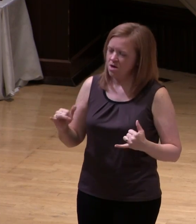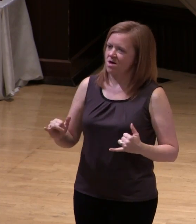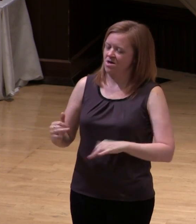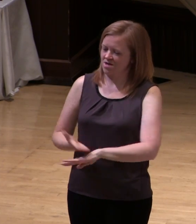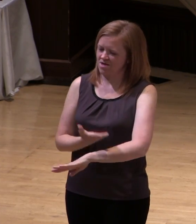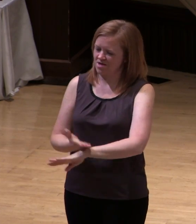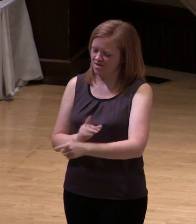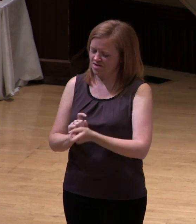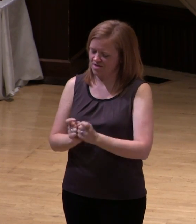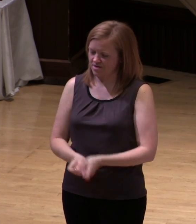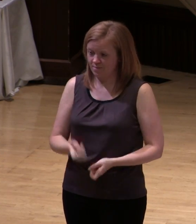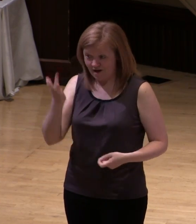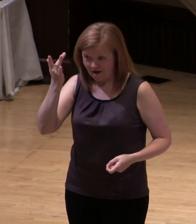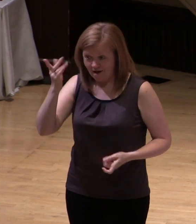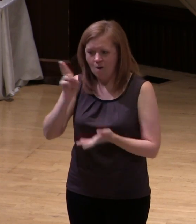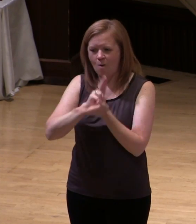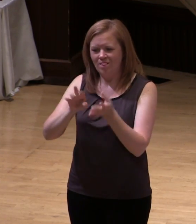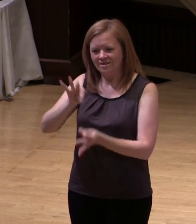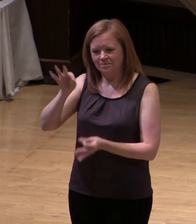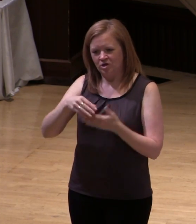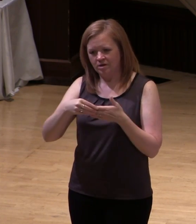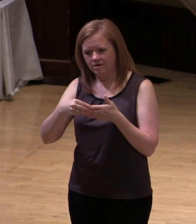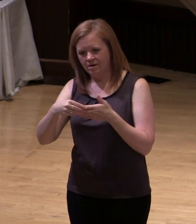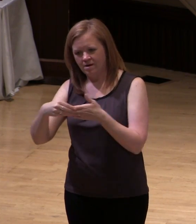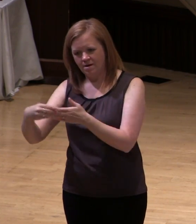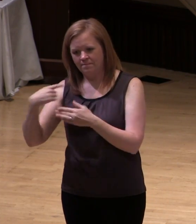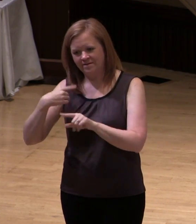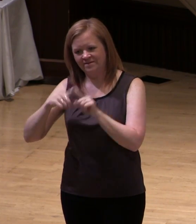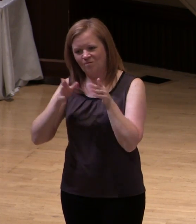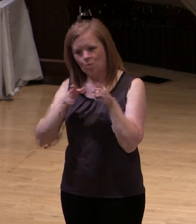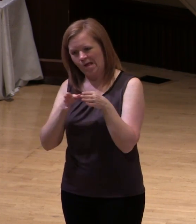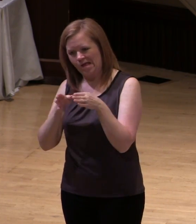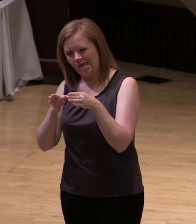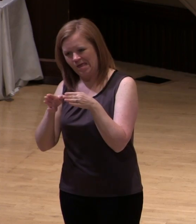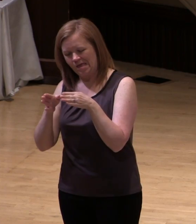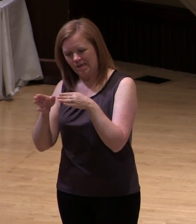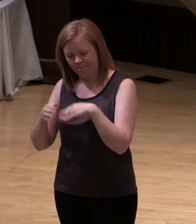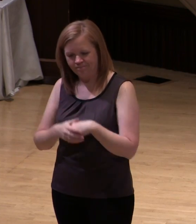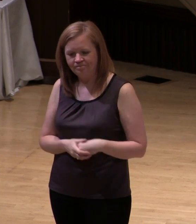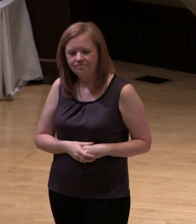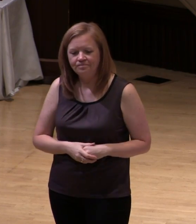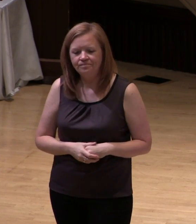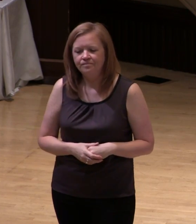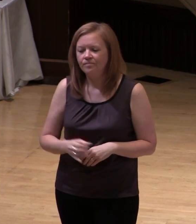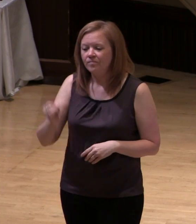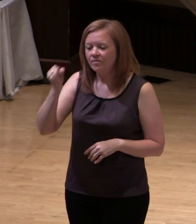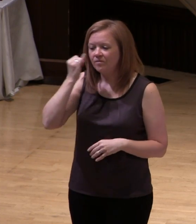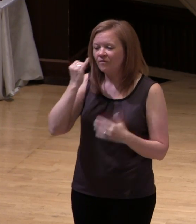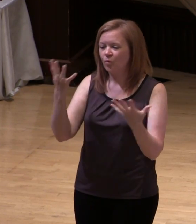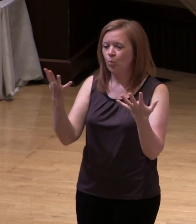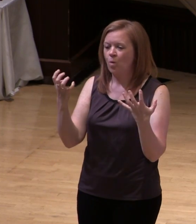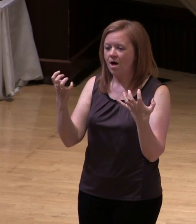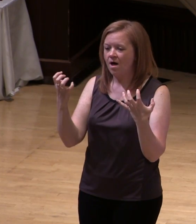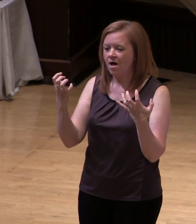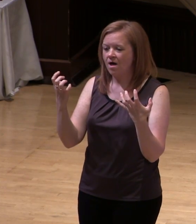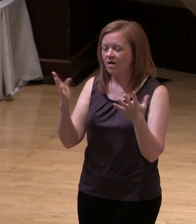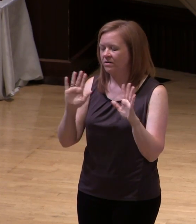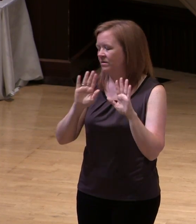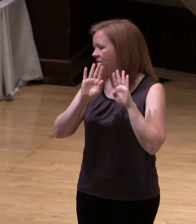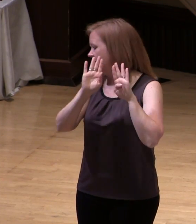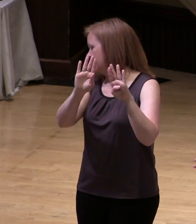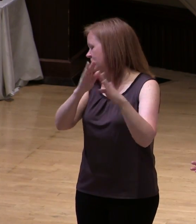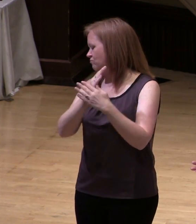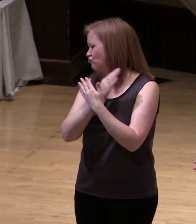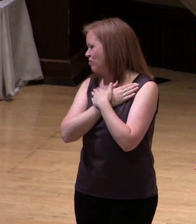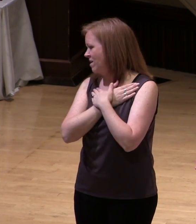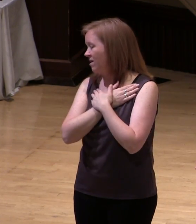believe that's because the Holy Spirit was guiding me in a different way. If you want to take a break from listening to God,